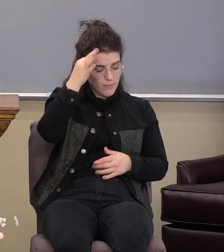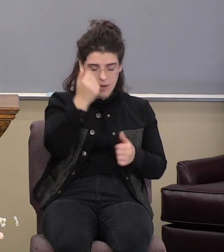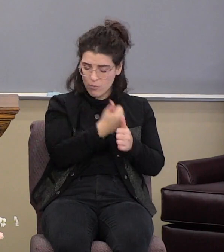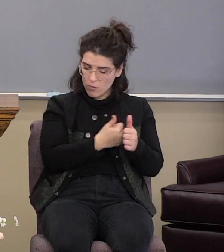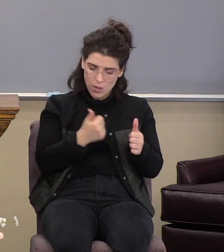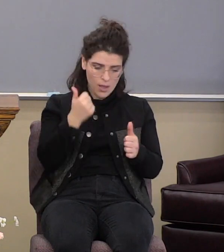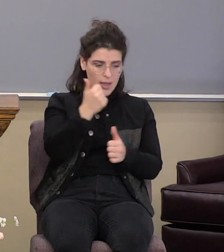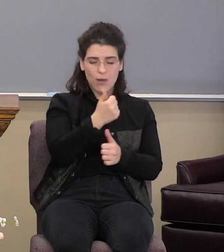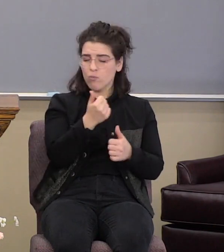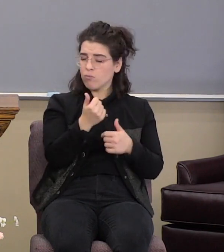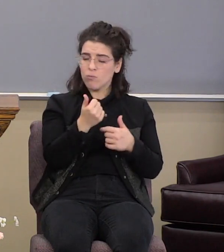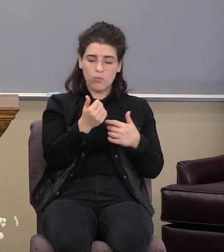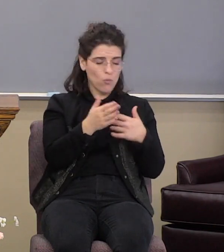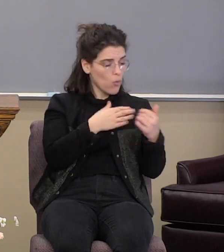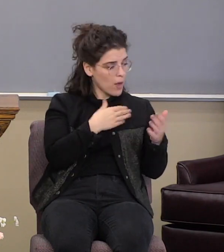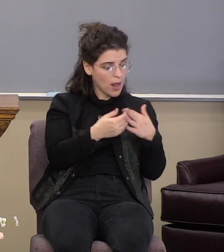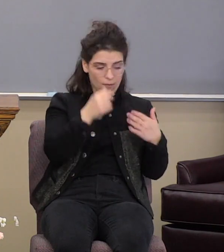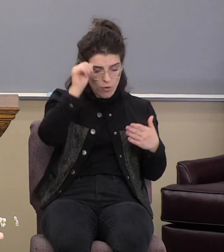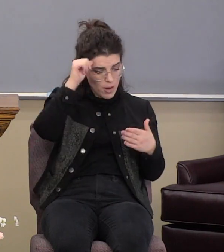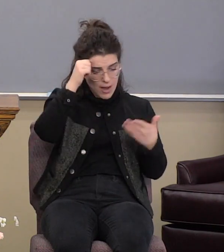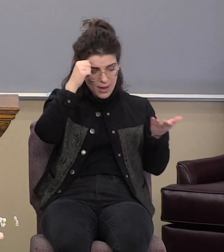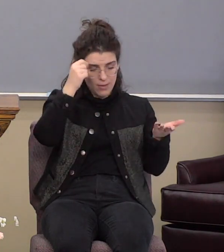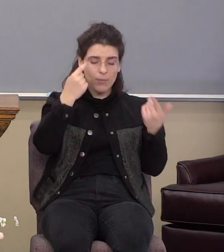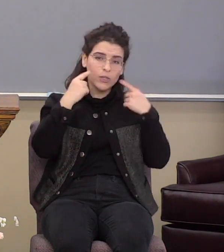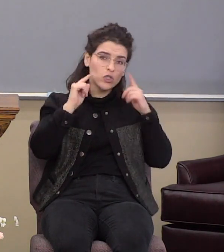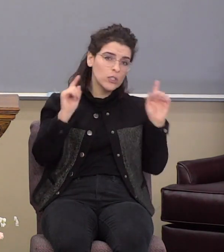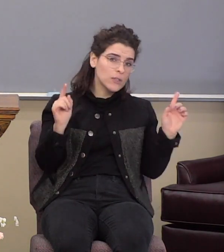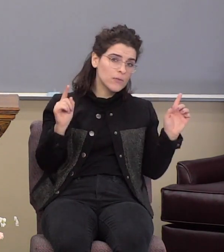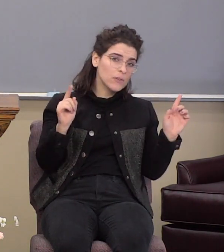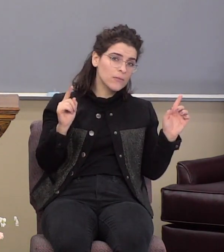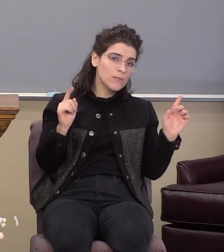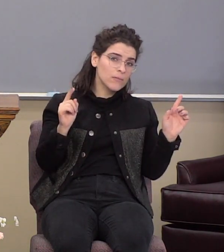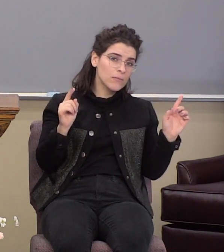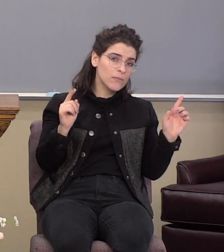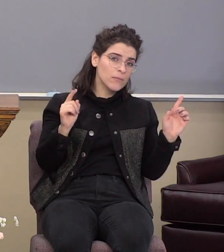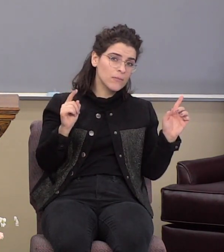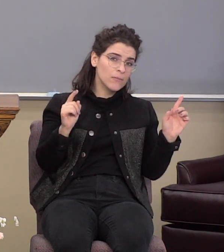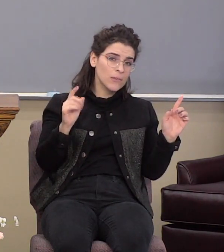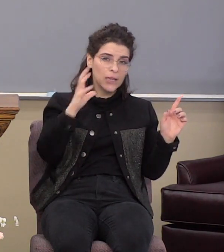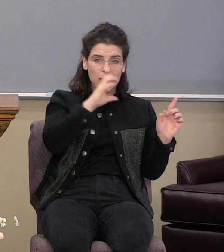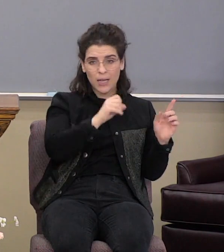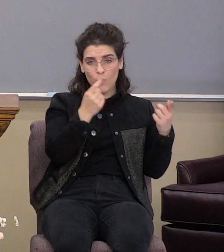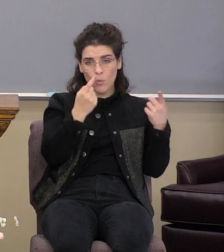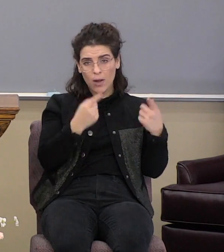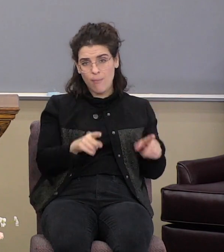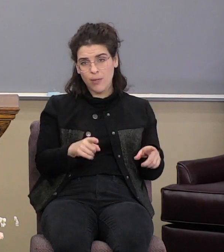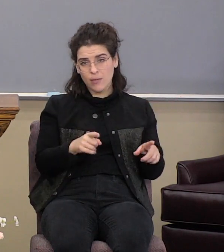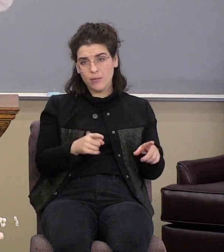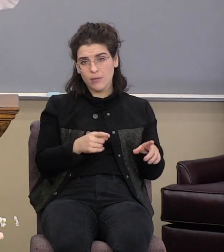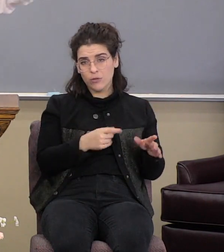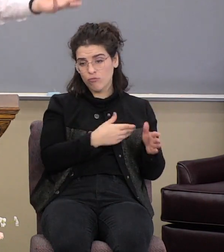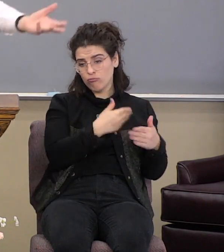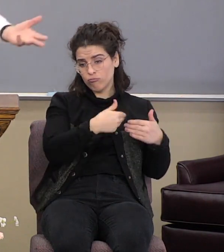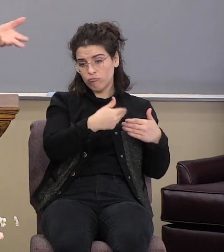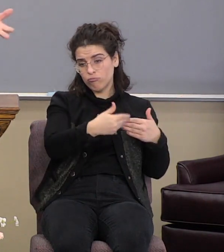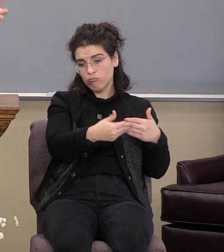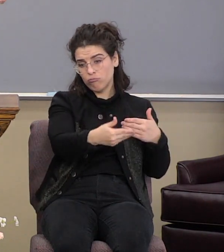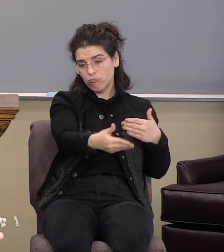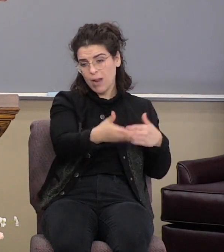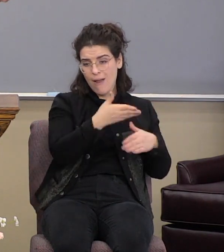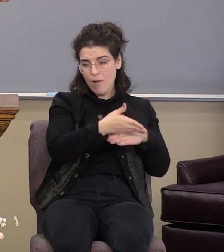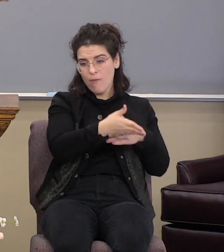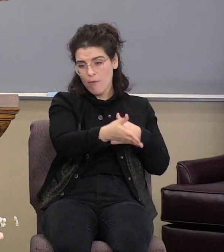head, whatever Adam achieved, guess what happens to everybody